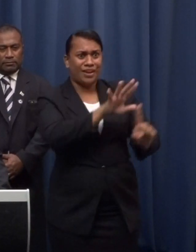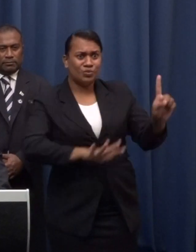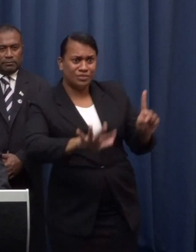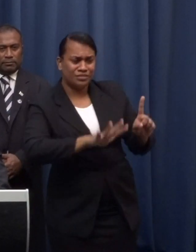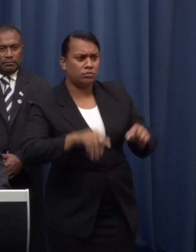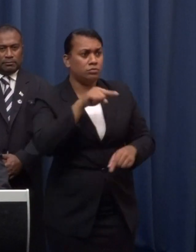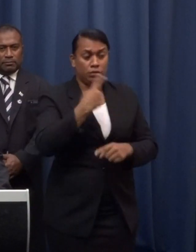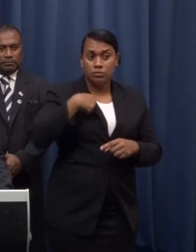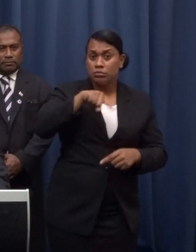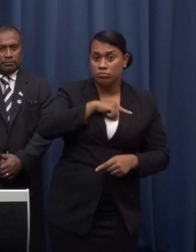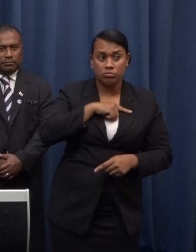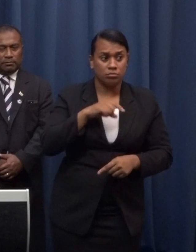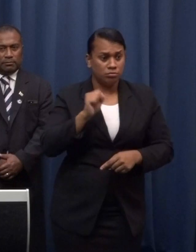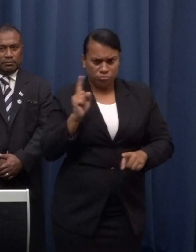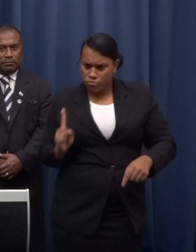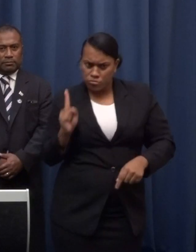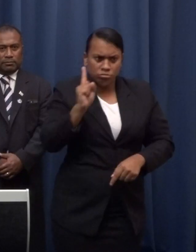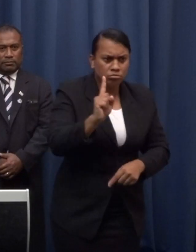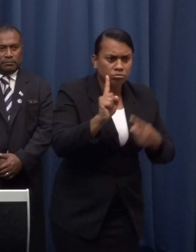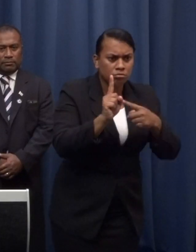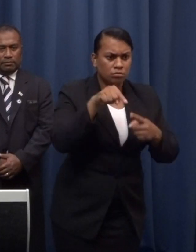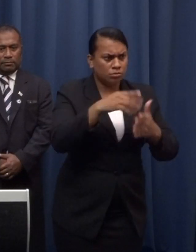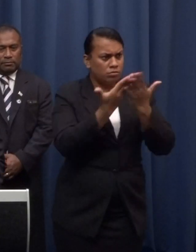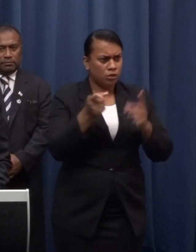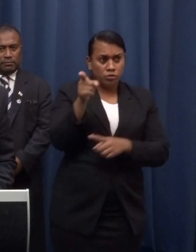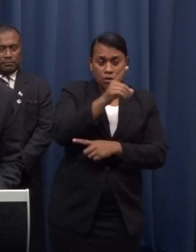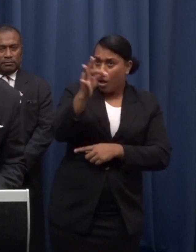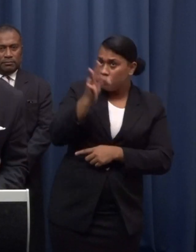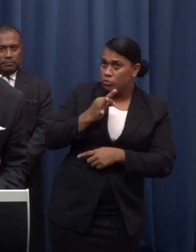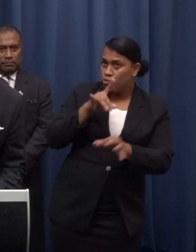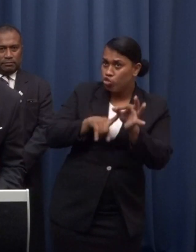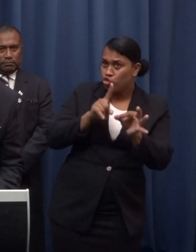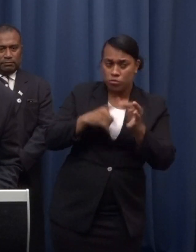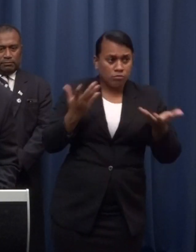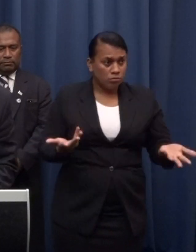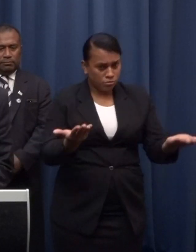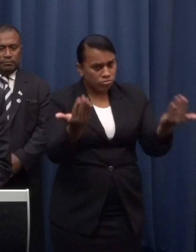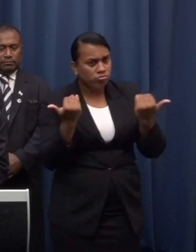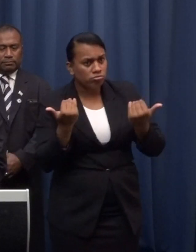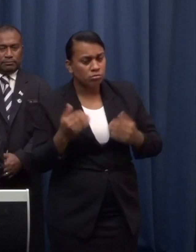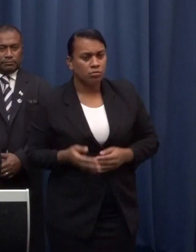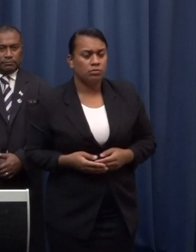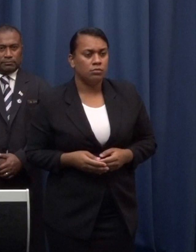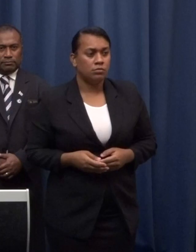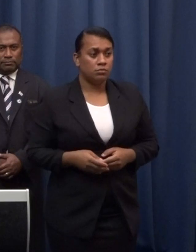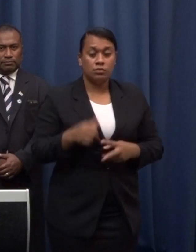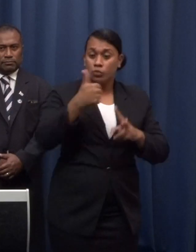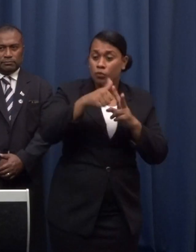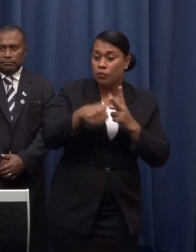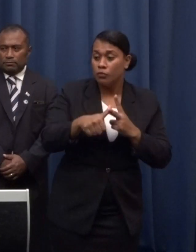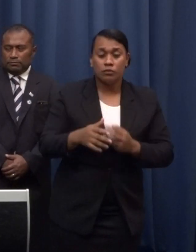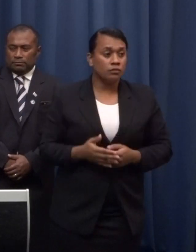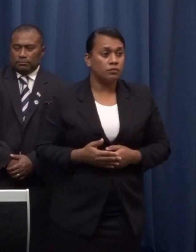to be able to be here to answer any questions that you may have in respect of that, and just essentially to highlight what it